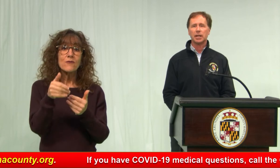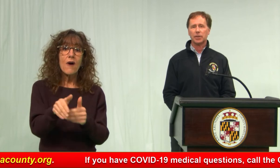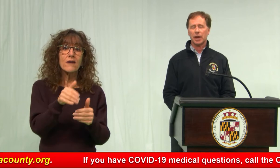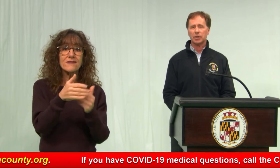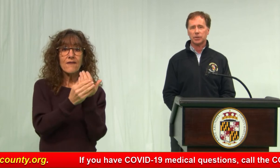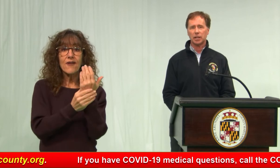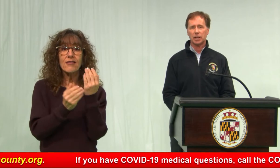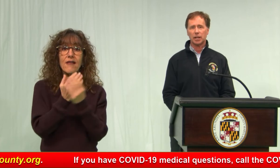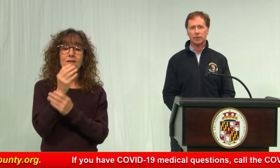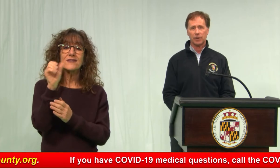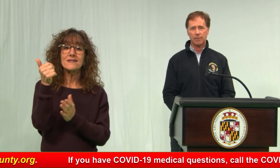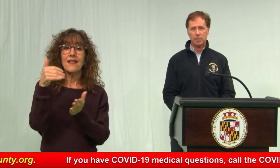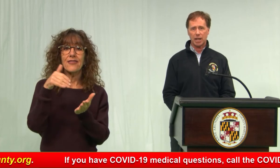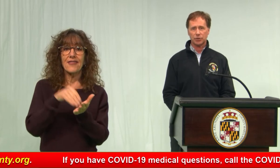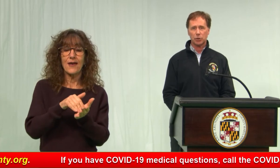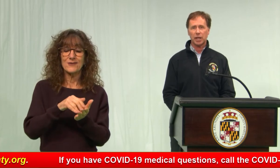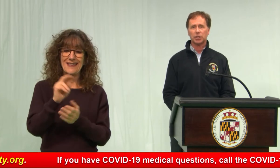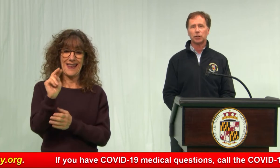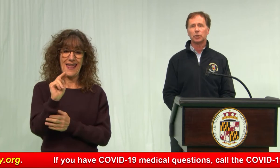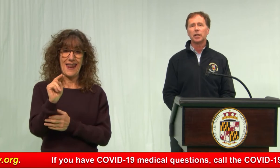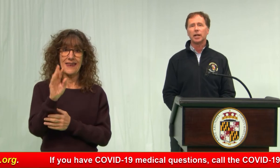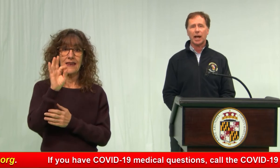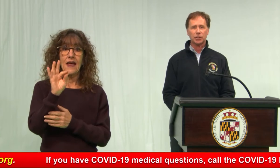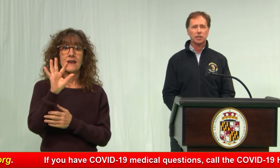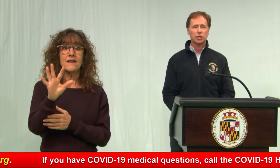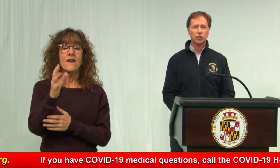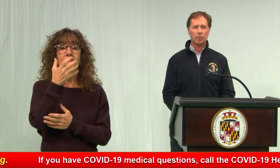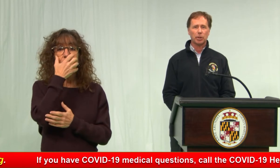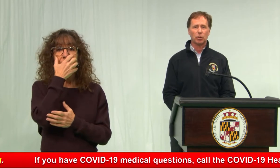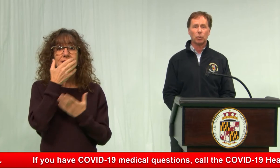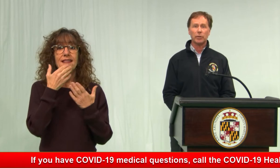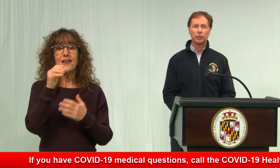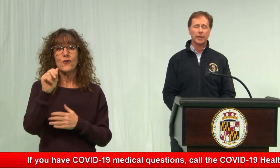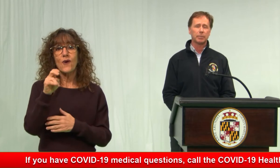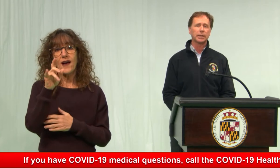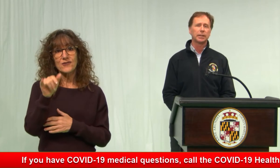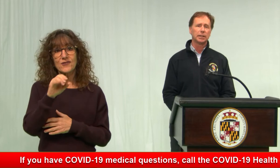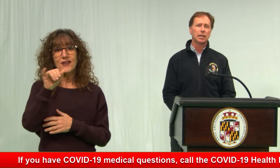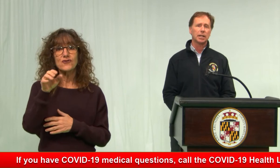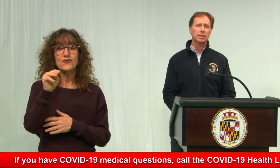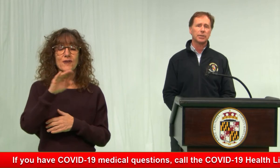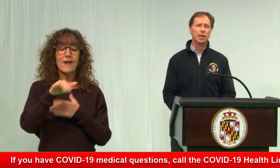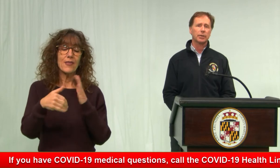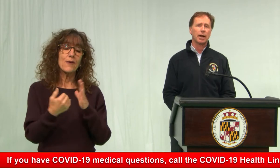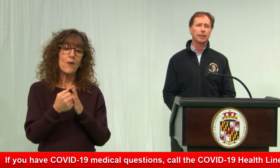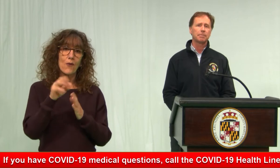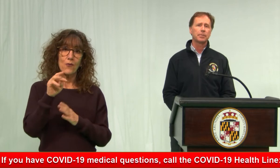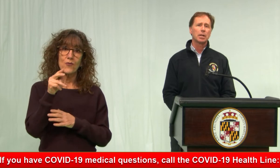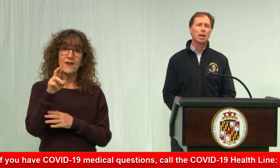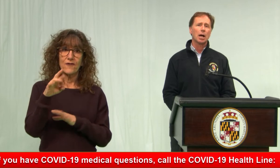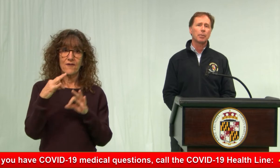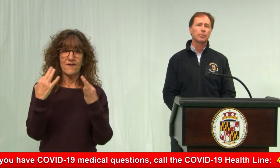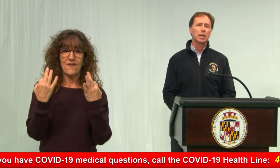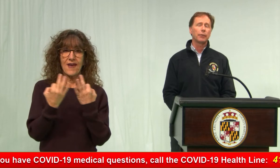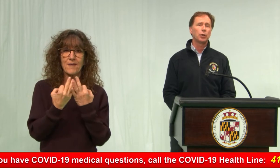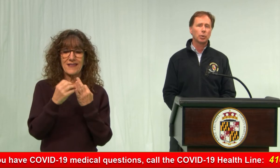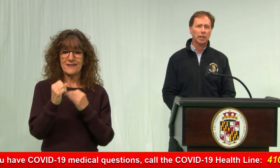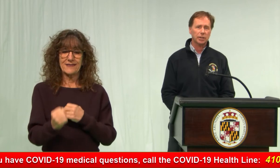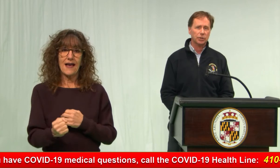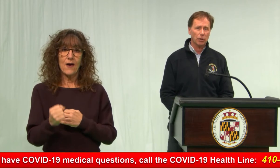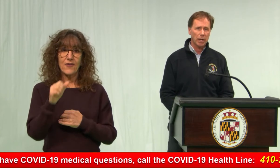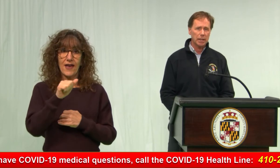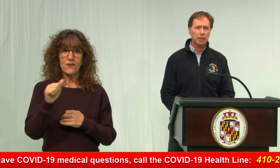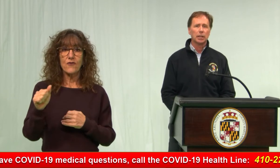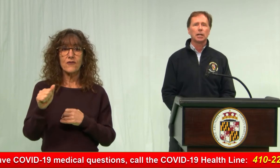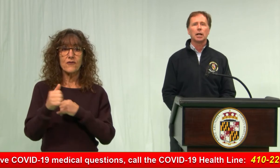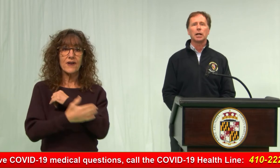and 10,095 masks. So thank you Ashley and Jim and the whole Weaver family in South County. If you would